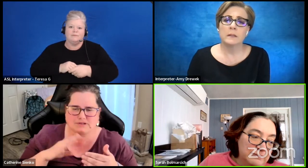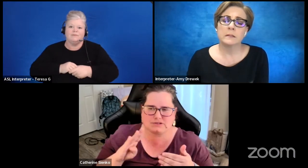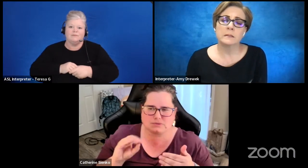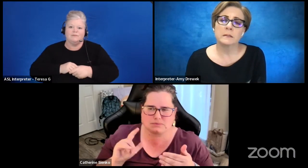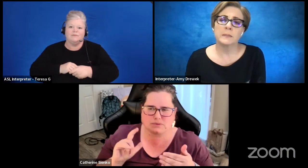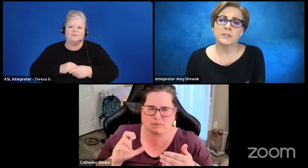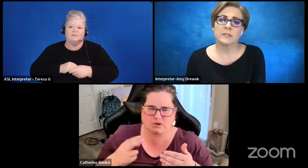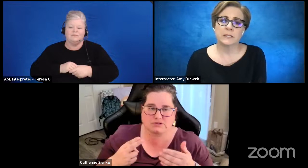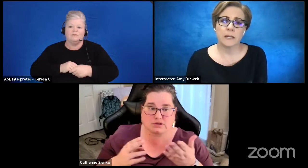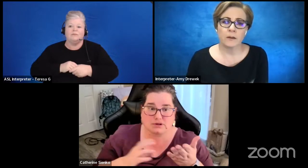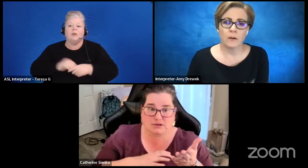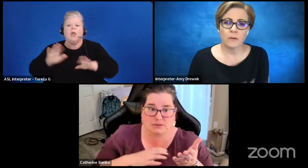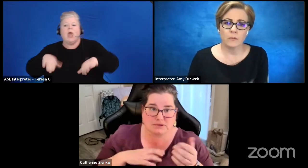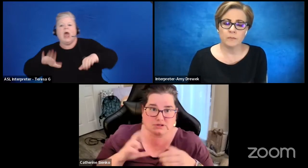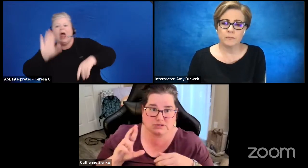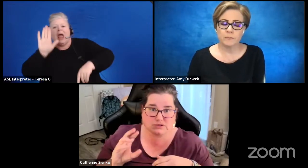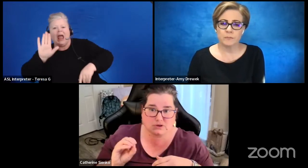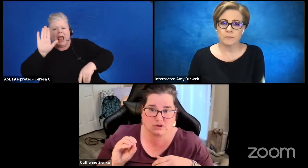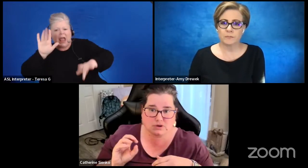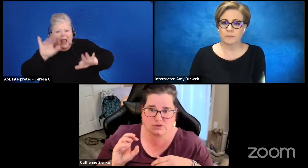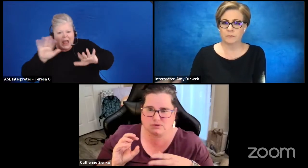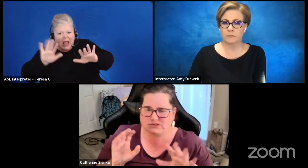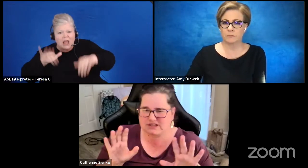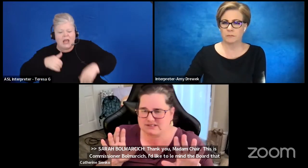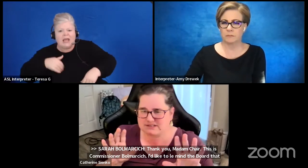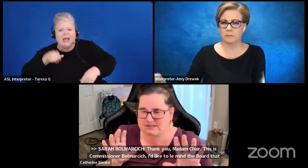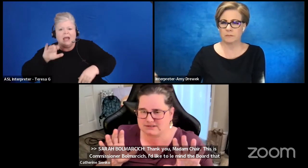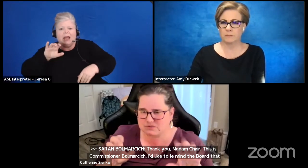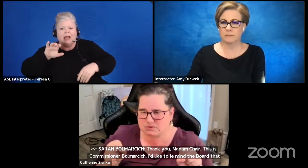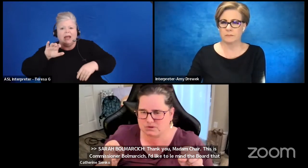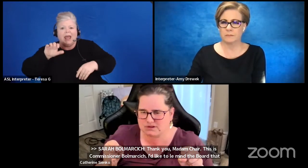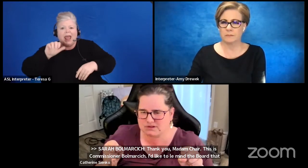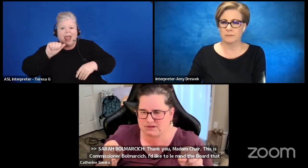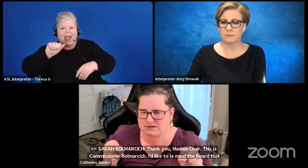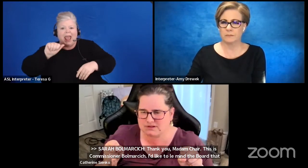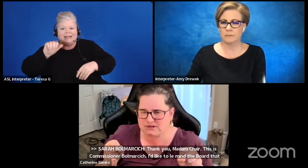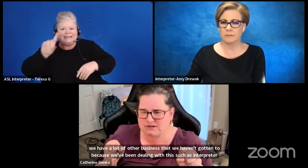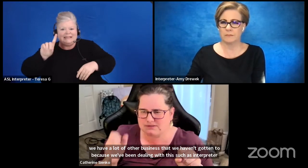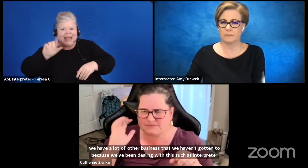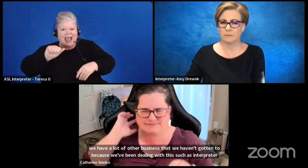Where are we in the motion? This is Is that a new Commissioner motion? Cienko.